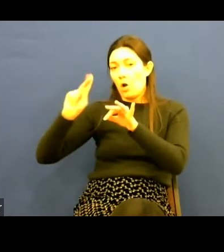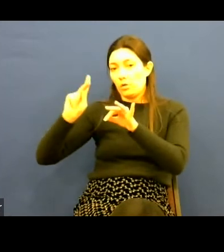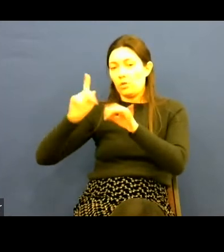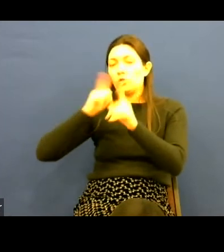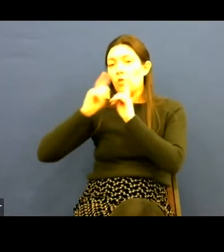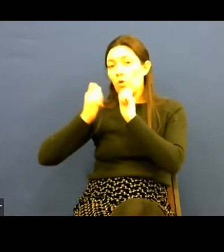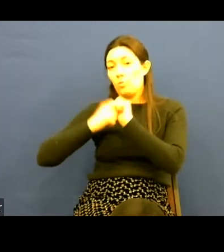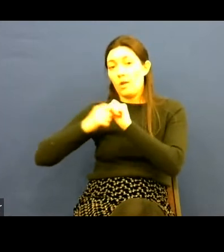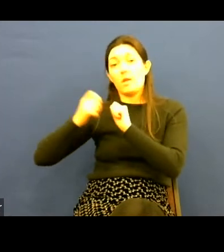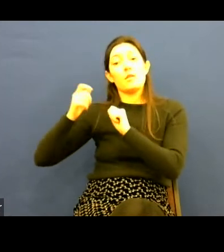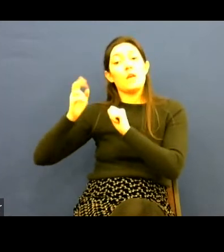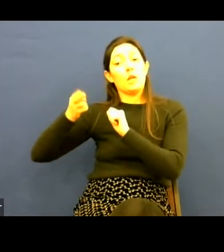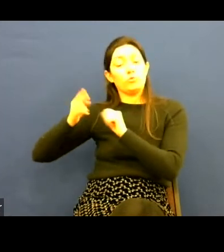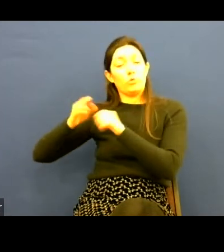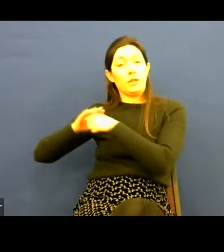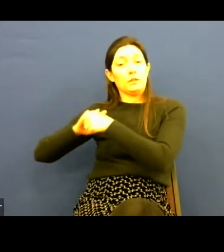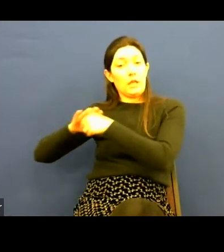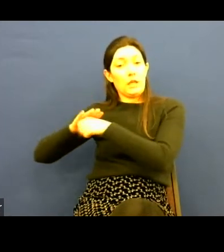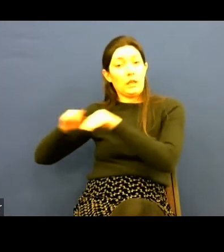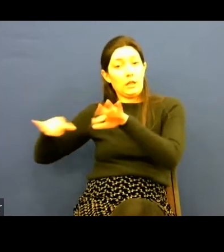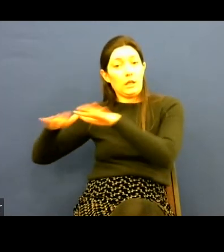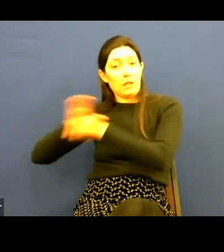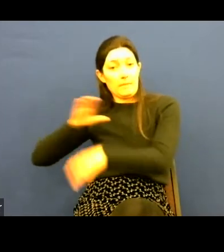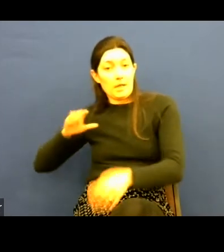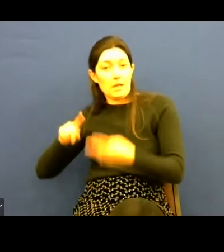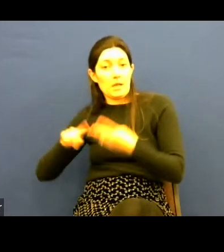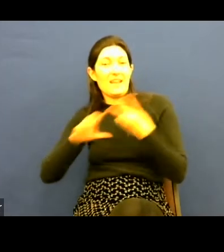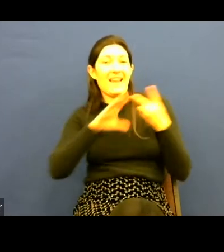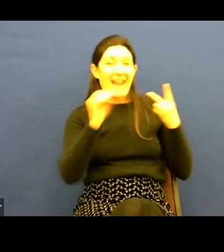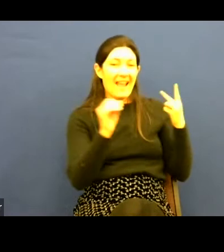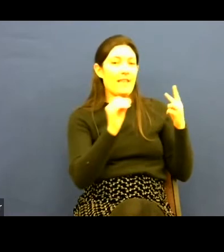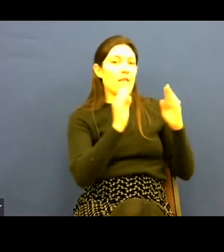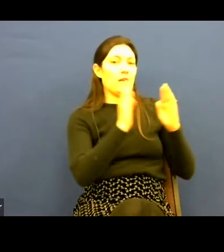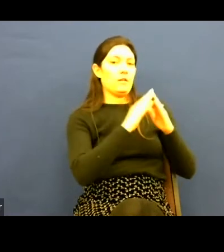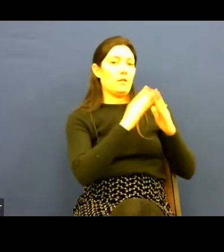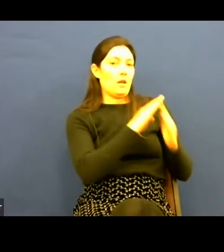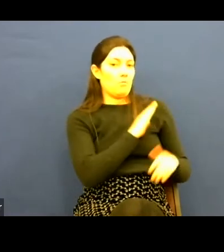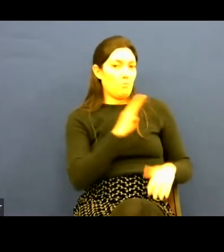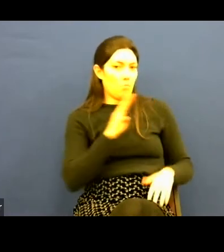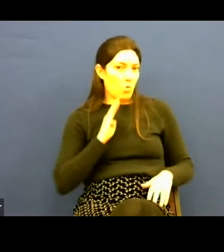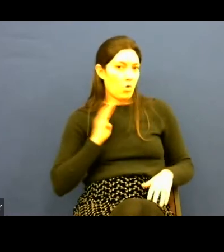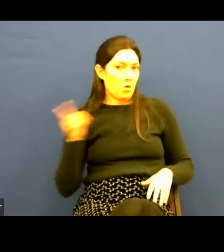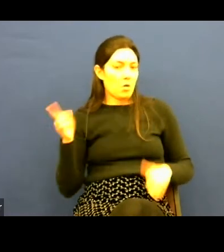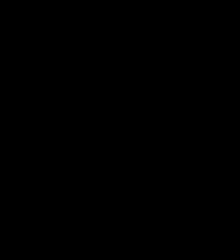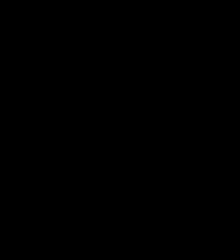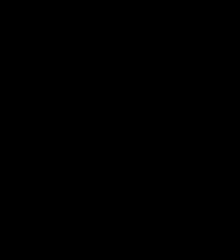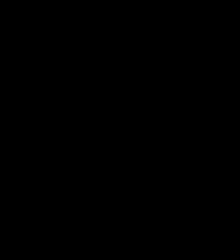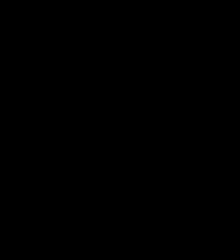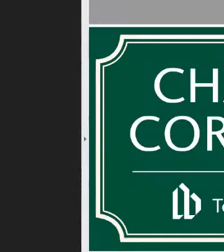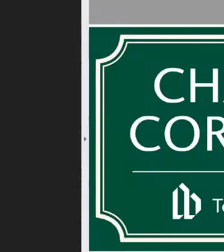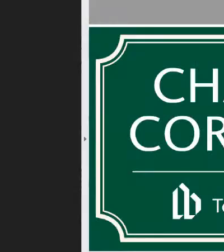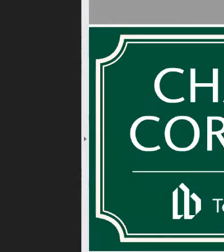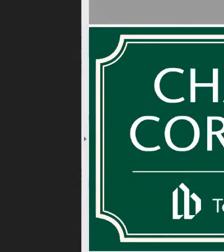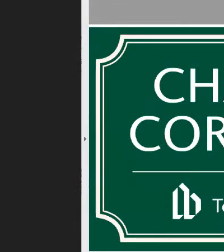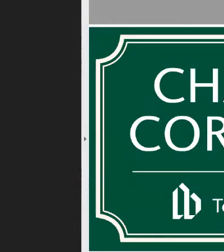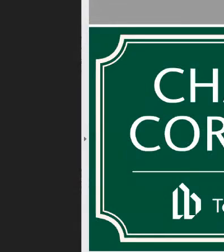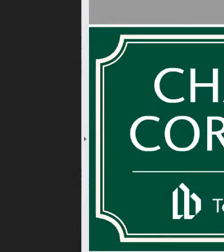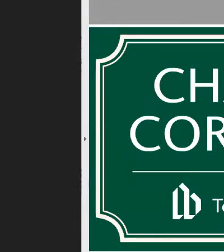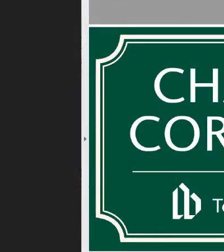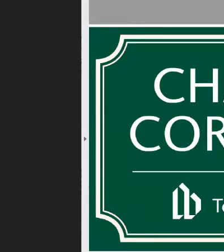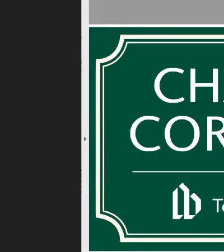board. And their intention was to purchase the parcel on the southeast